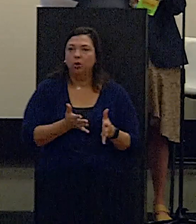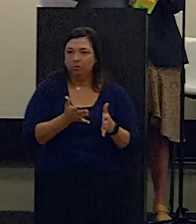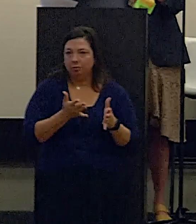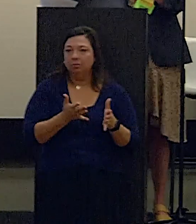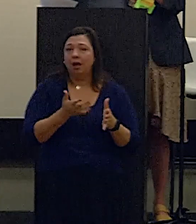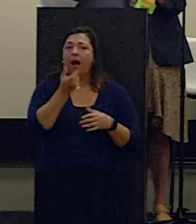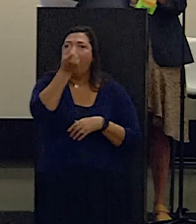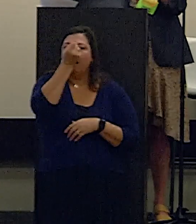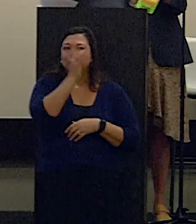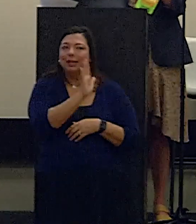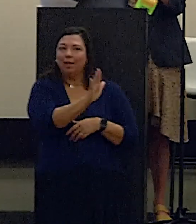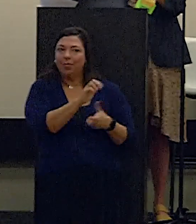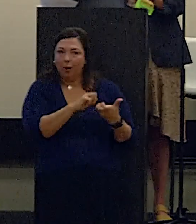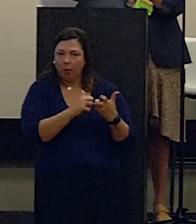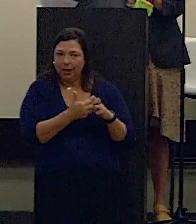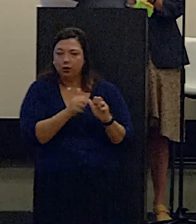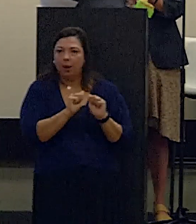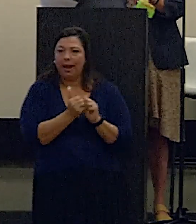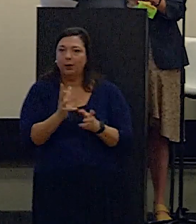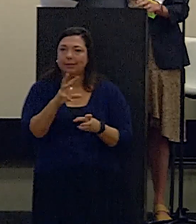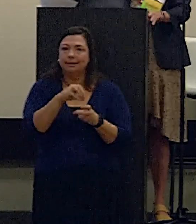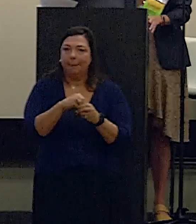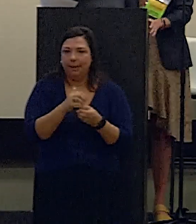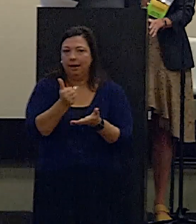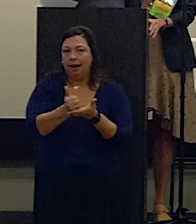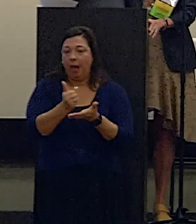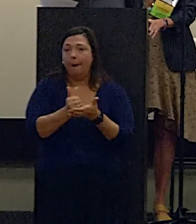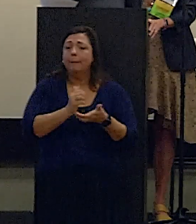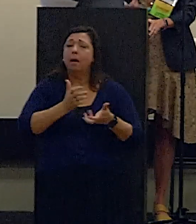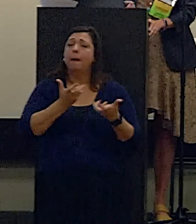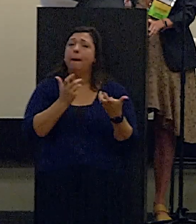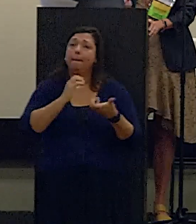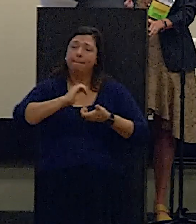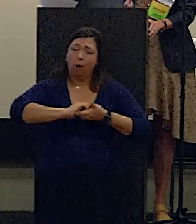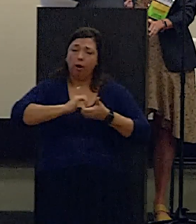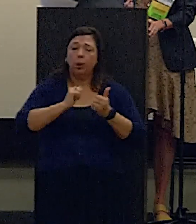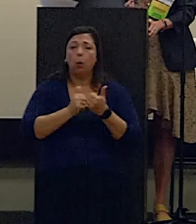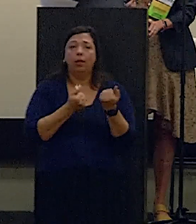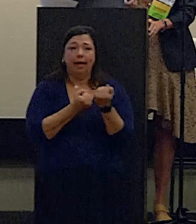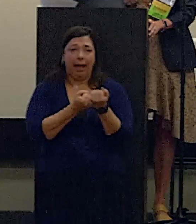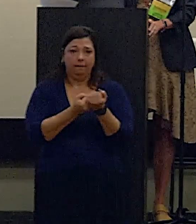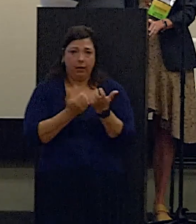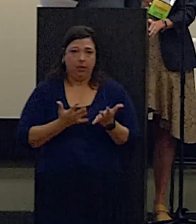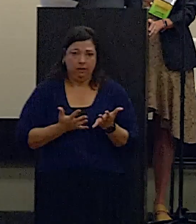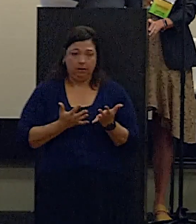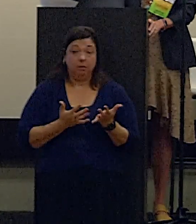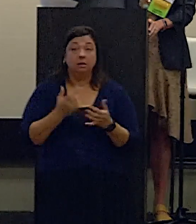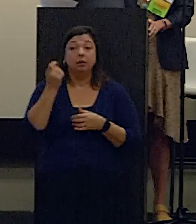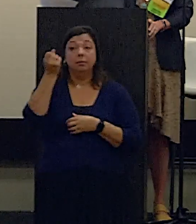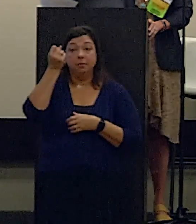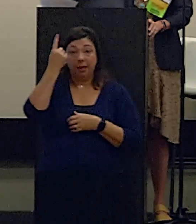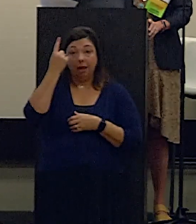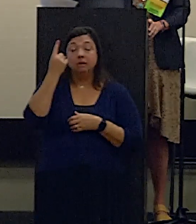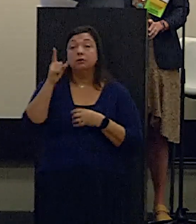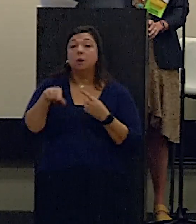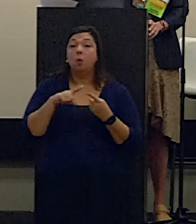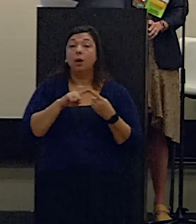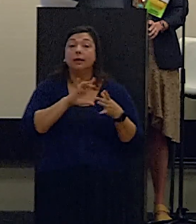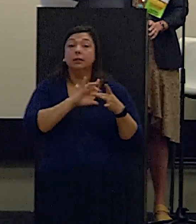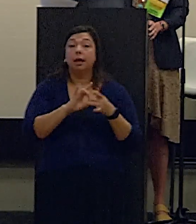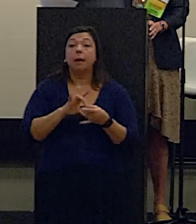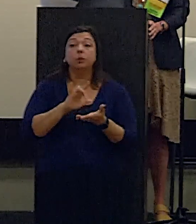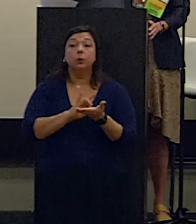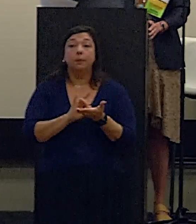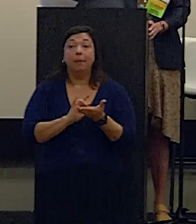understand what their issues are, how you can step in and help. Partner with the advocates. because when it comes to